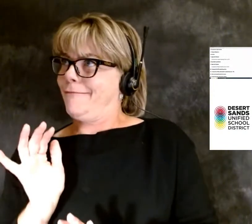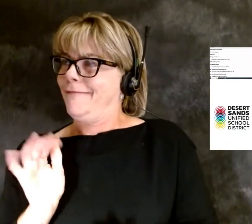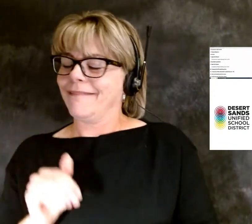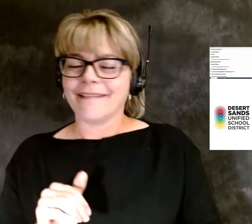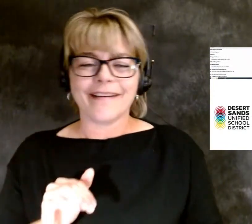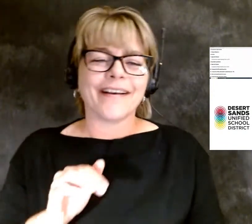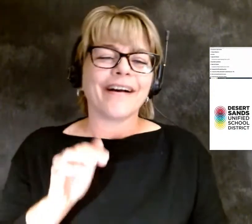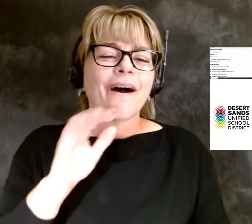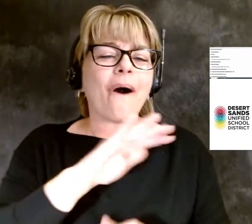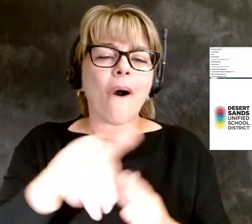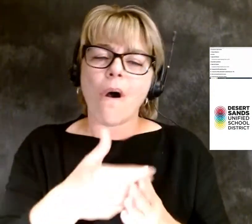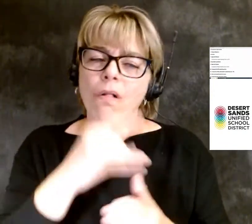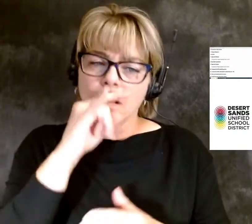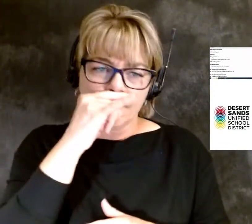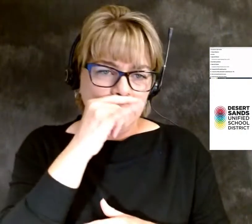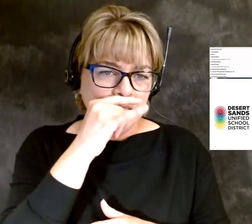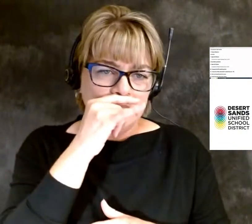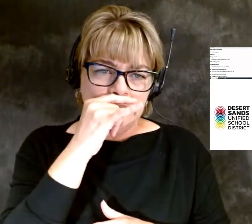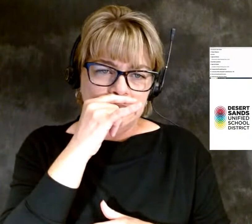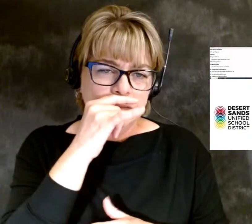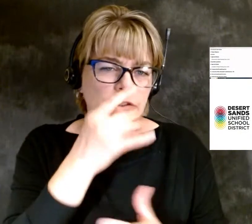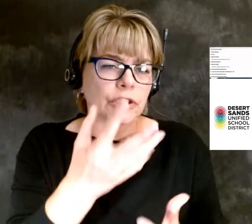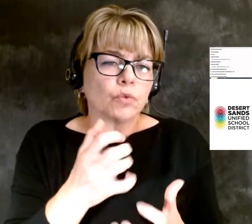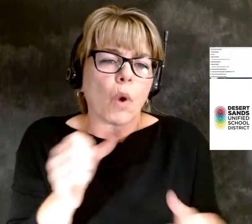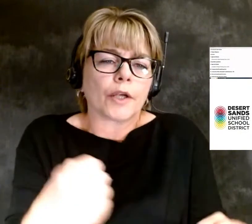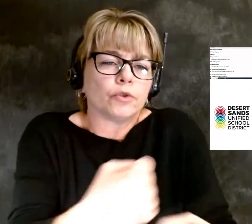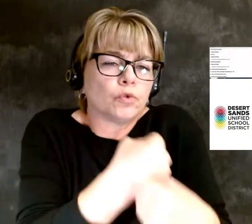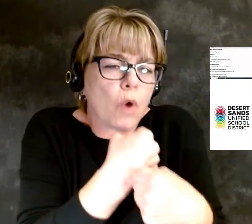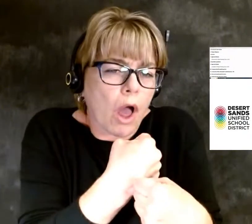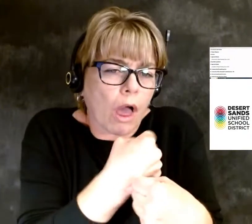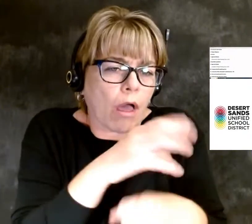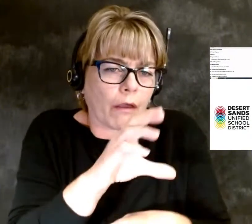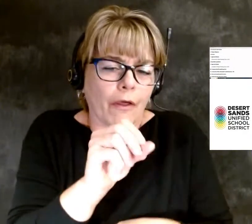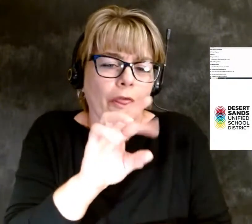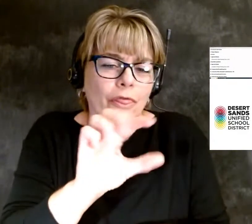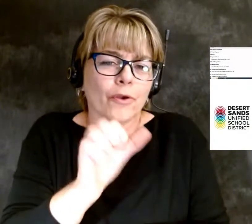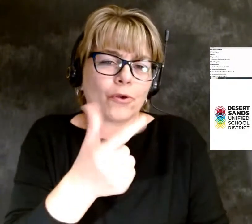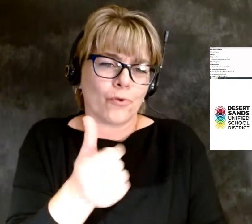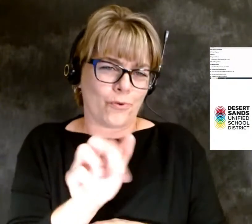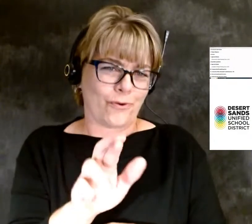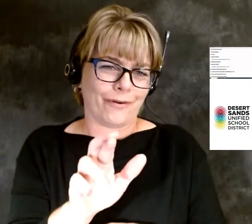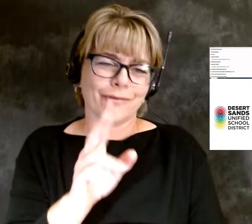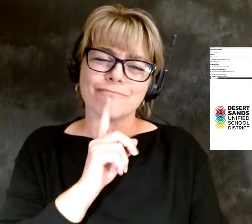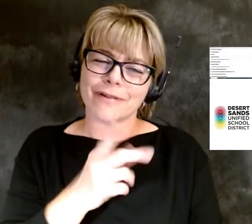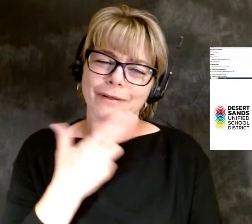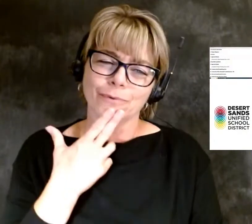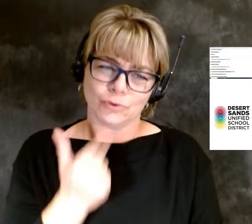All the little kids just had to hug the cougar. So anyway, super cute. And